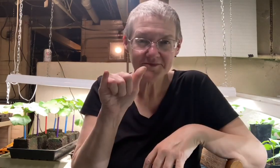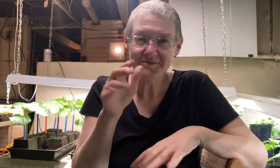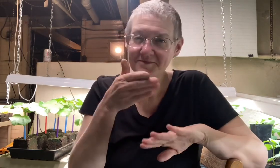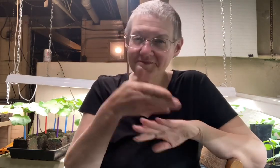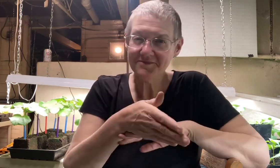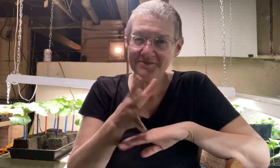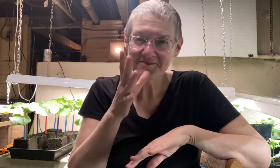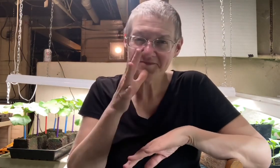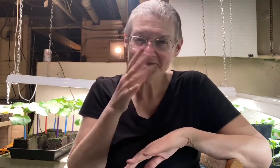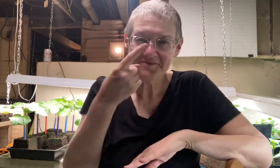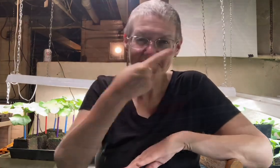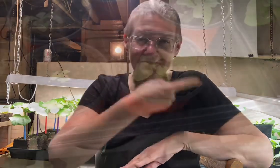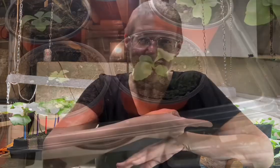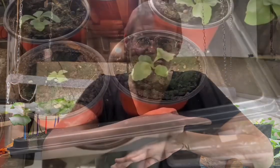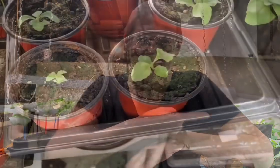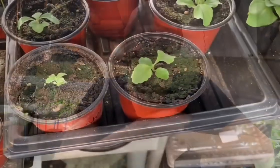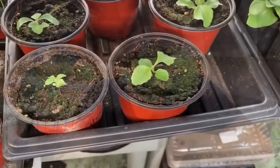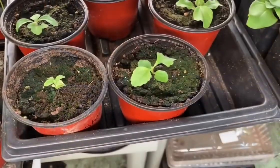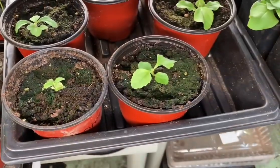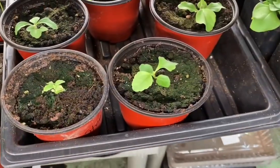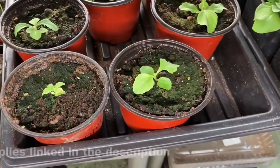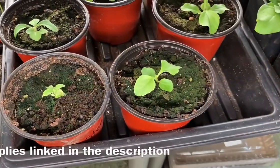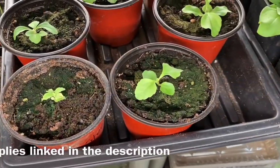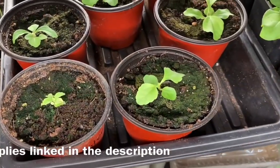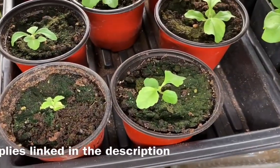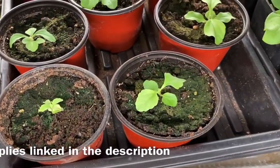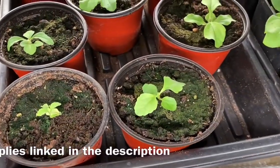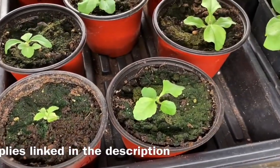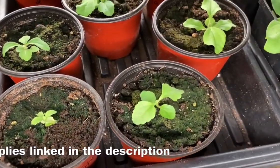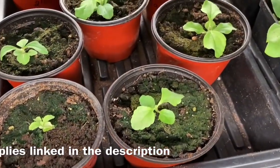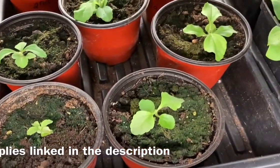mid-May or after Mother's Day.